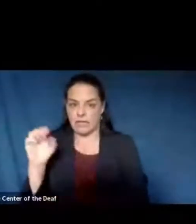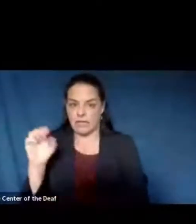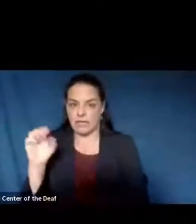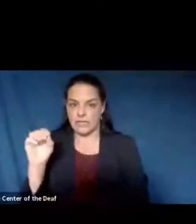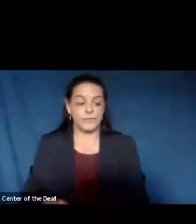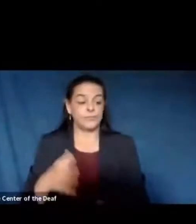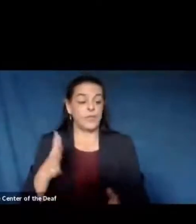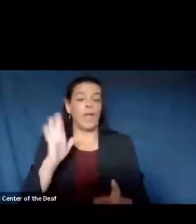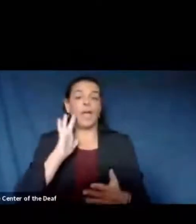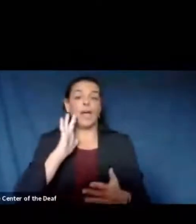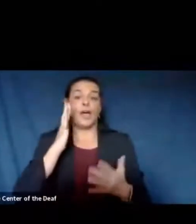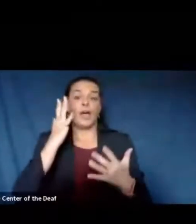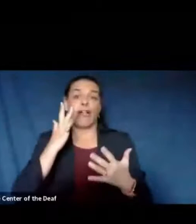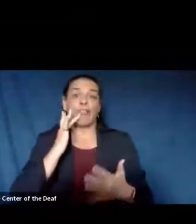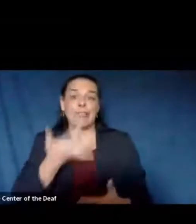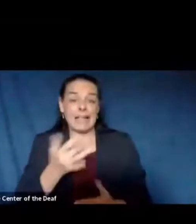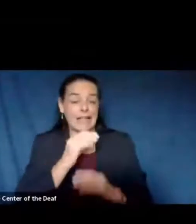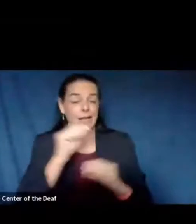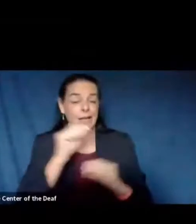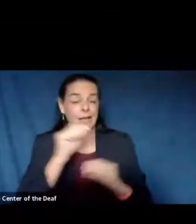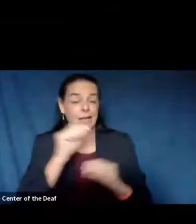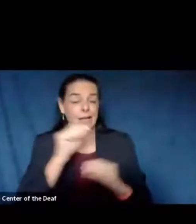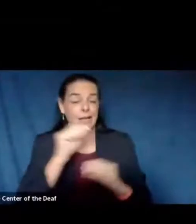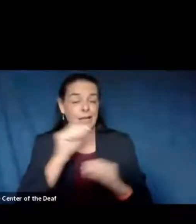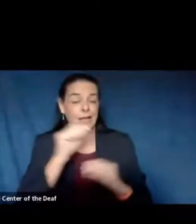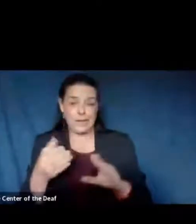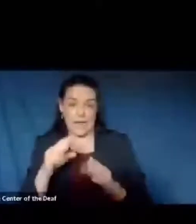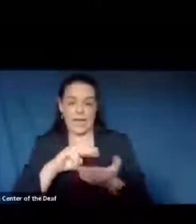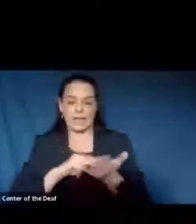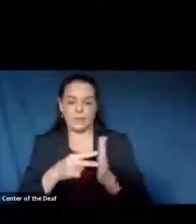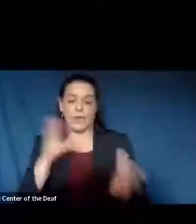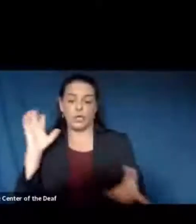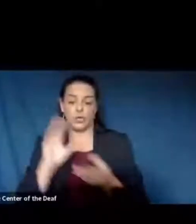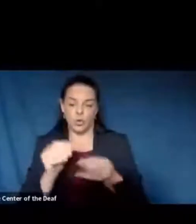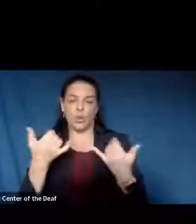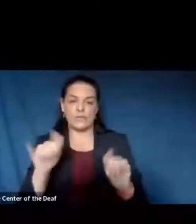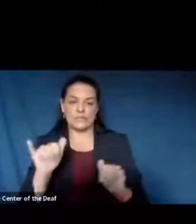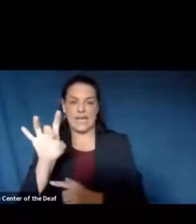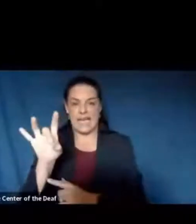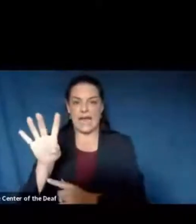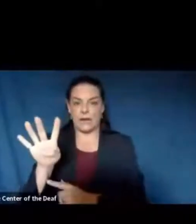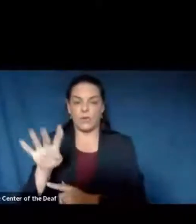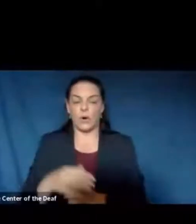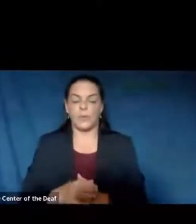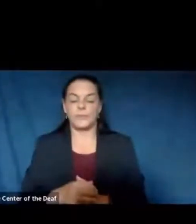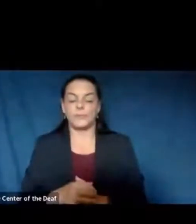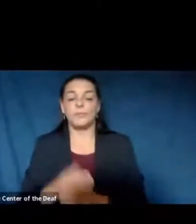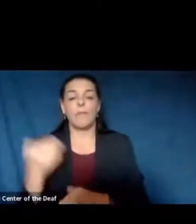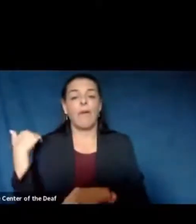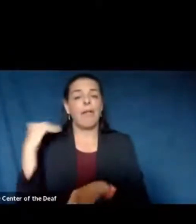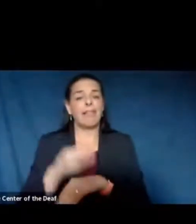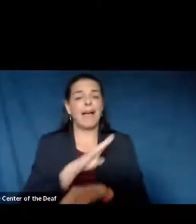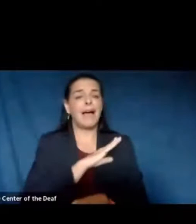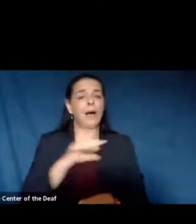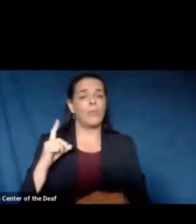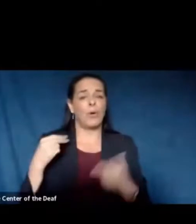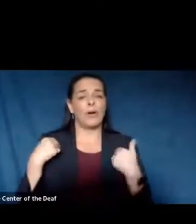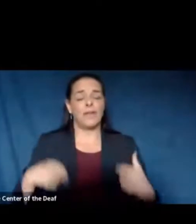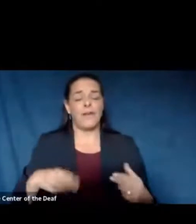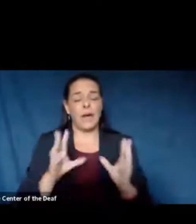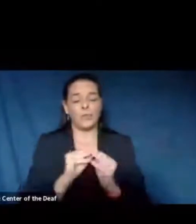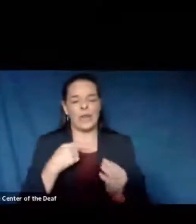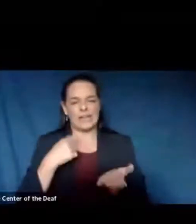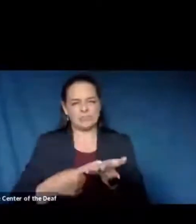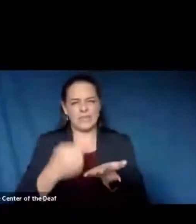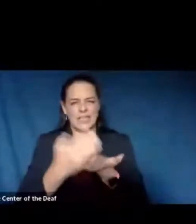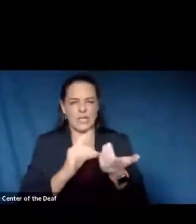Unfortunately, we have no additional deaths to report, keeping our total at 84. Last night at the Board of Health meeting, I spoke about some changes